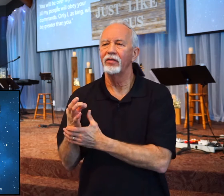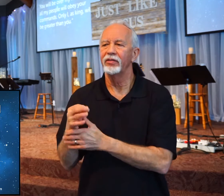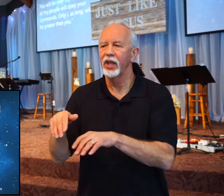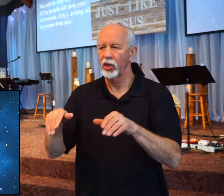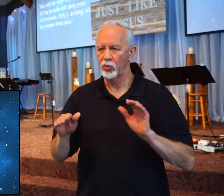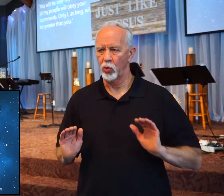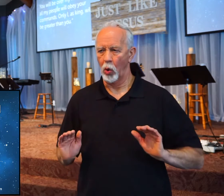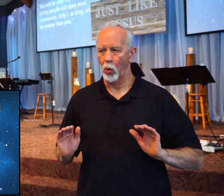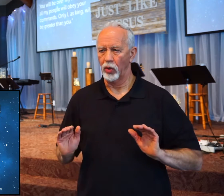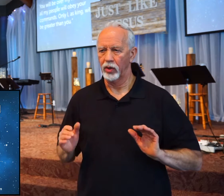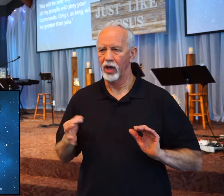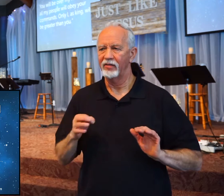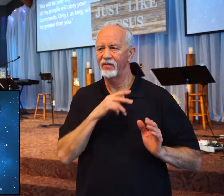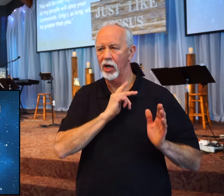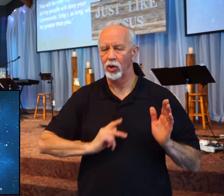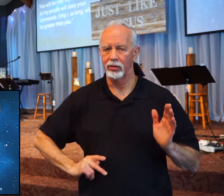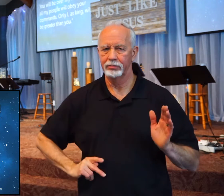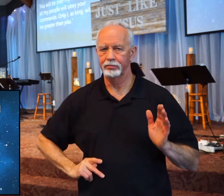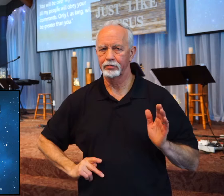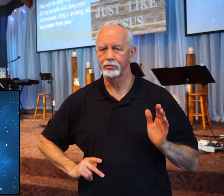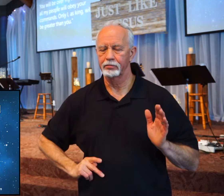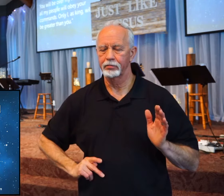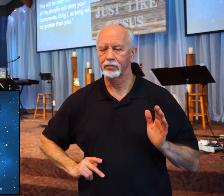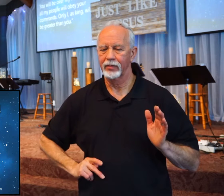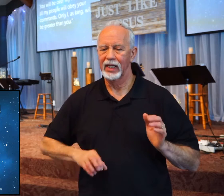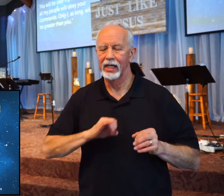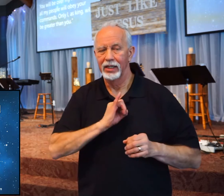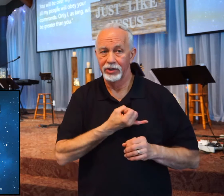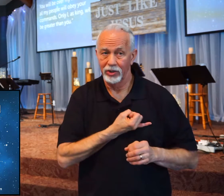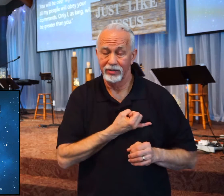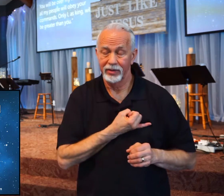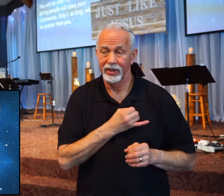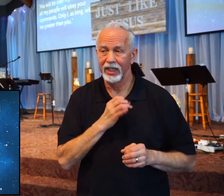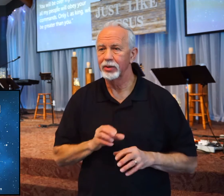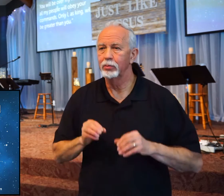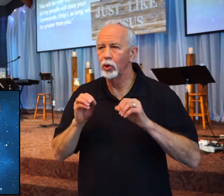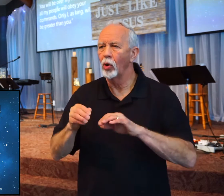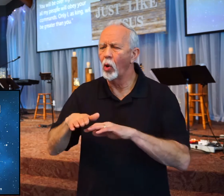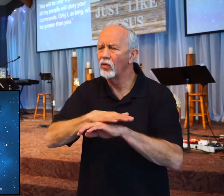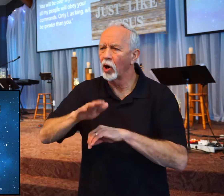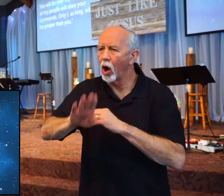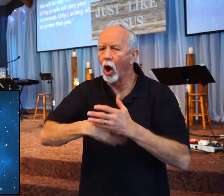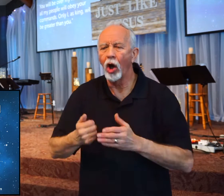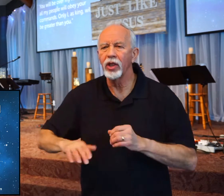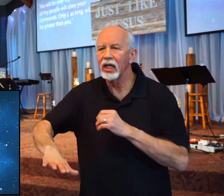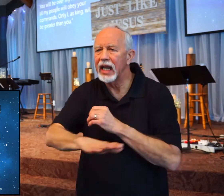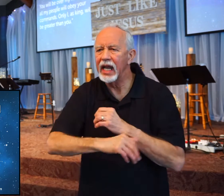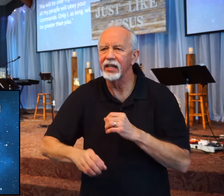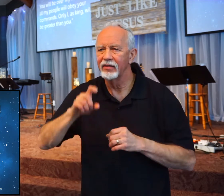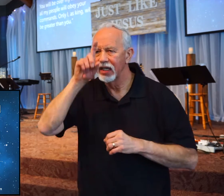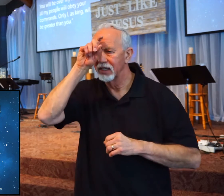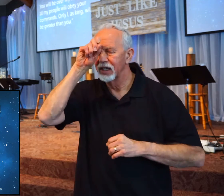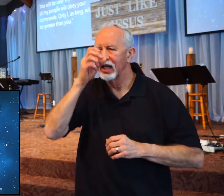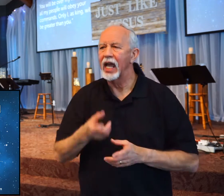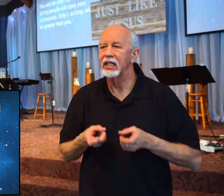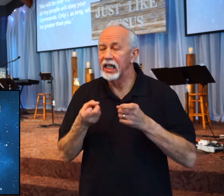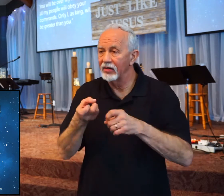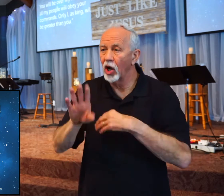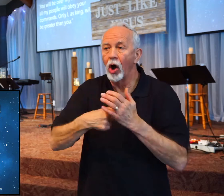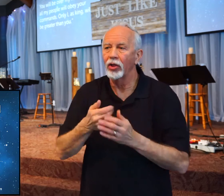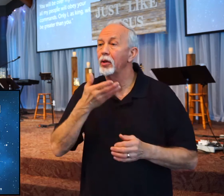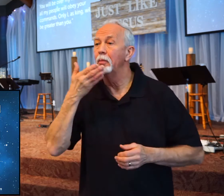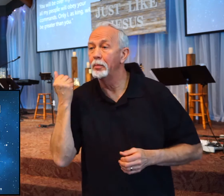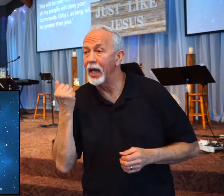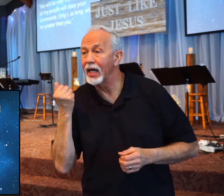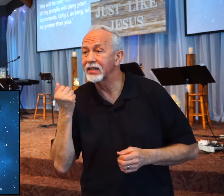throne of Pharaoh. Joseph is placed over all the land of Egypt, and he is given all the best. The